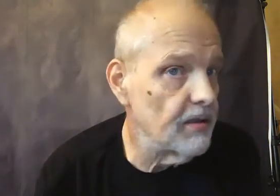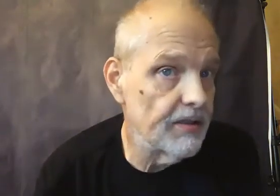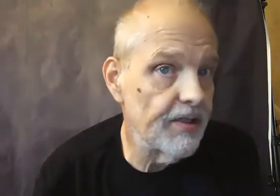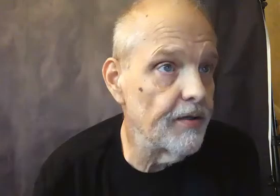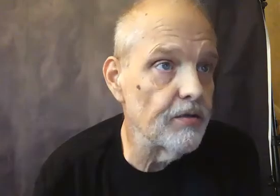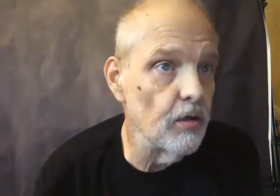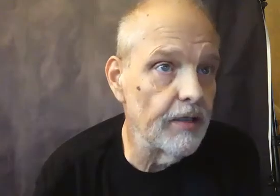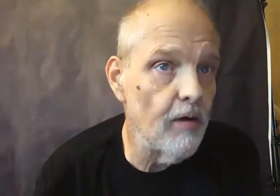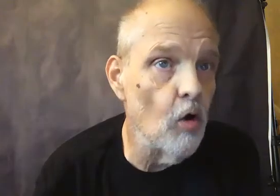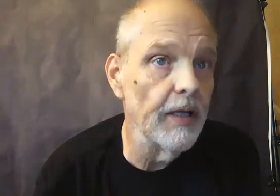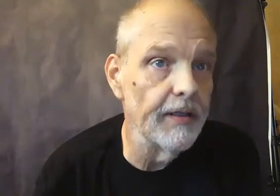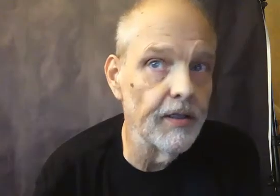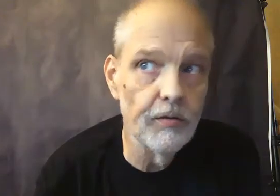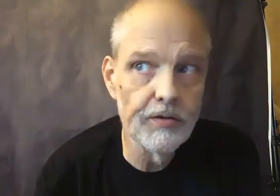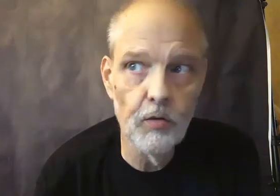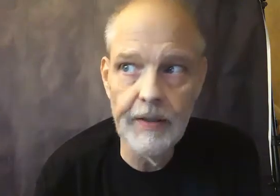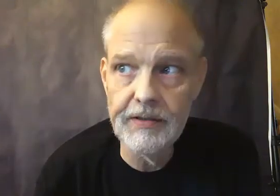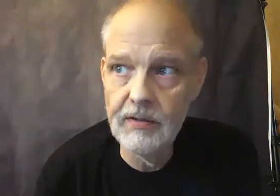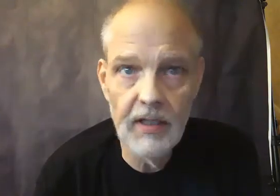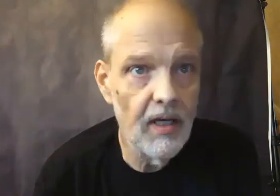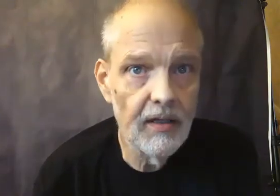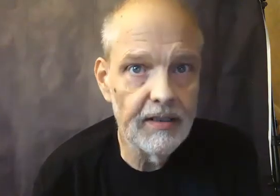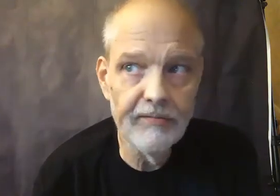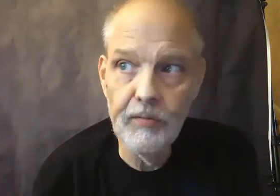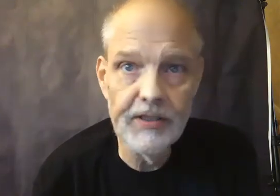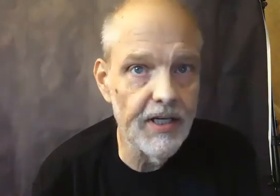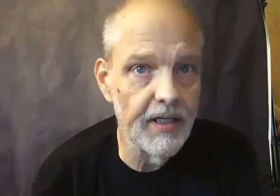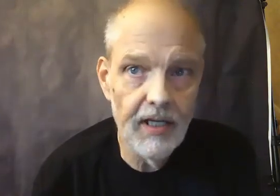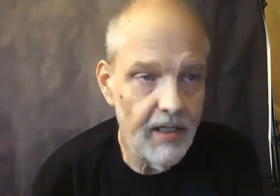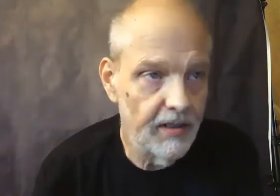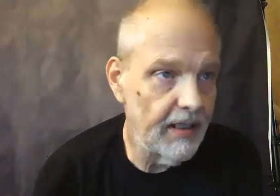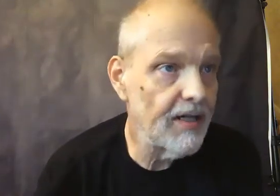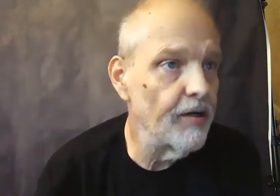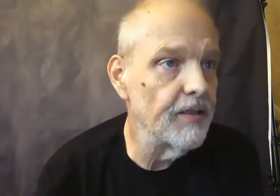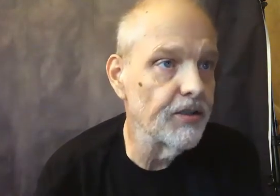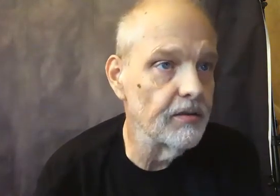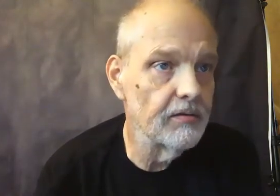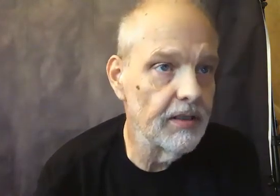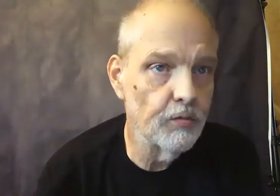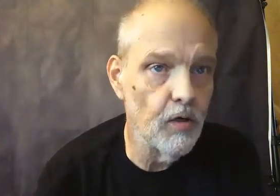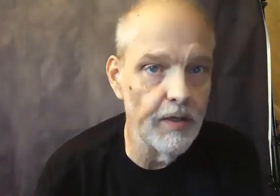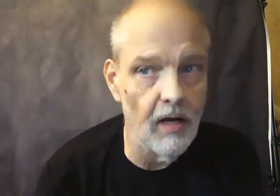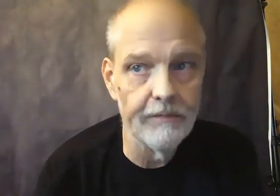let's say there's no deaf homeland, there's no place that deaf people can say that's our nation, that's where we come from,